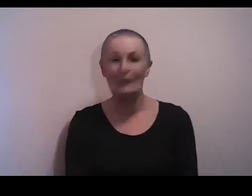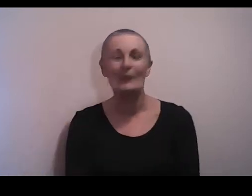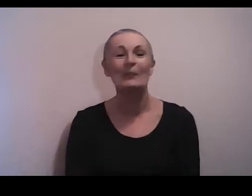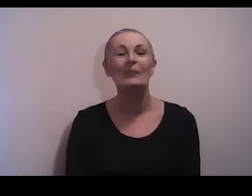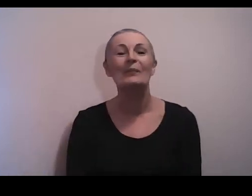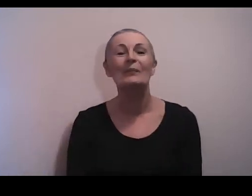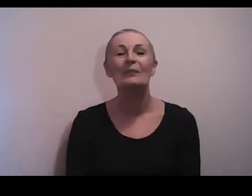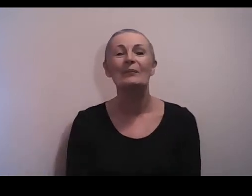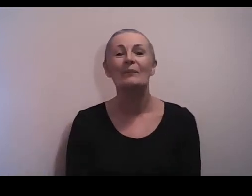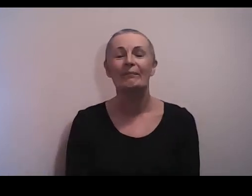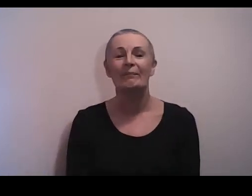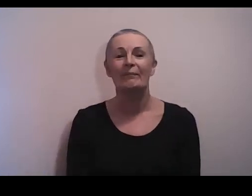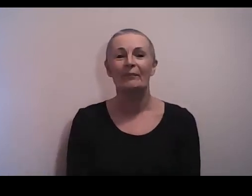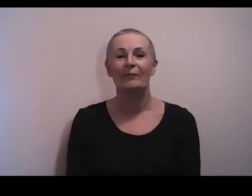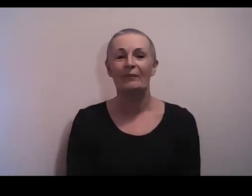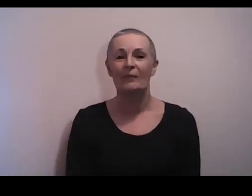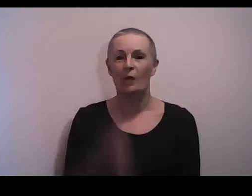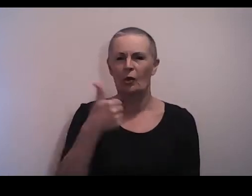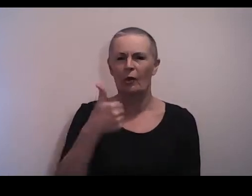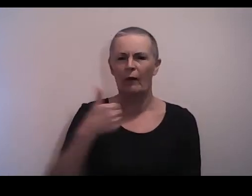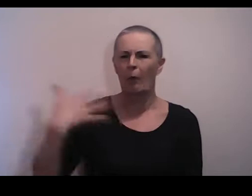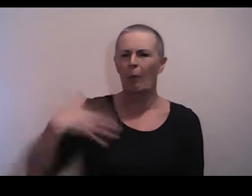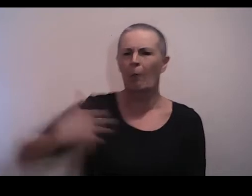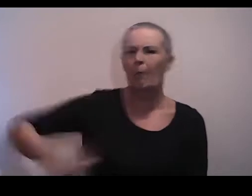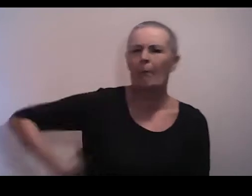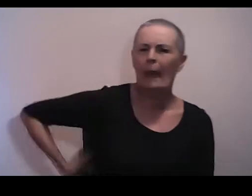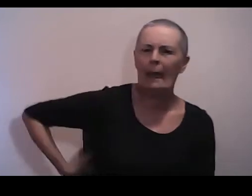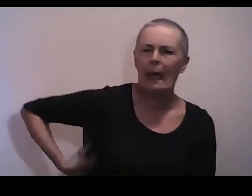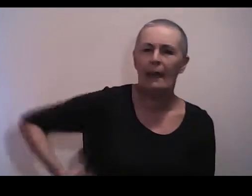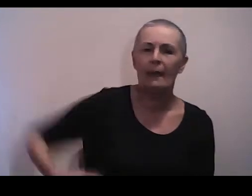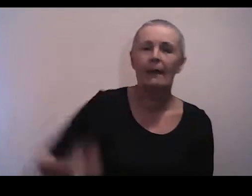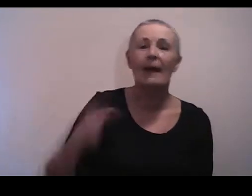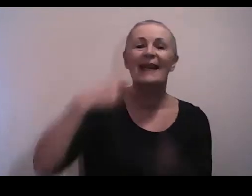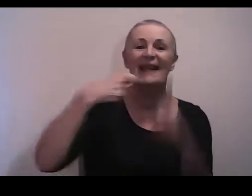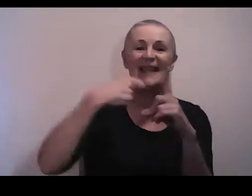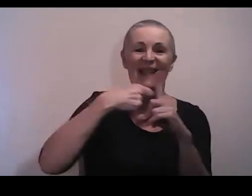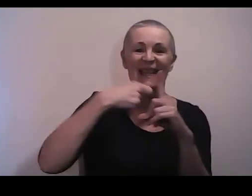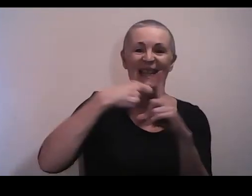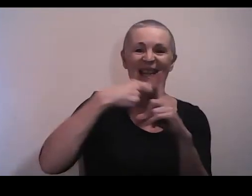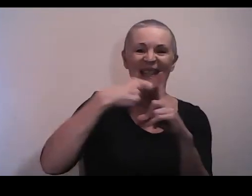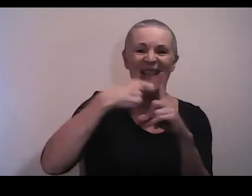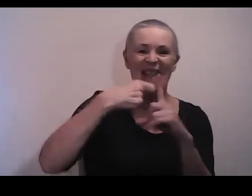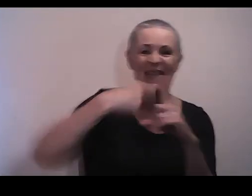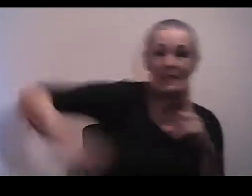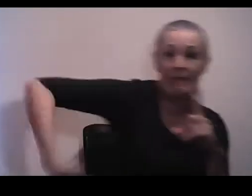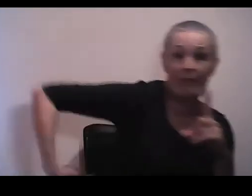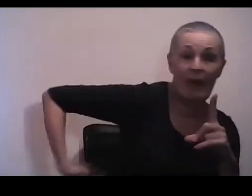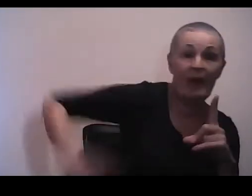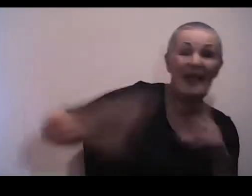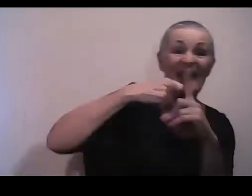And it's good for backache and for your kidneys, which are here in there.